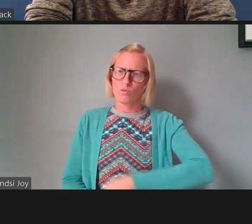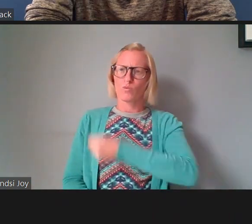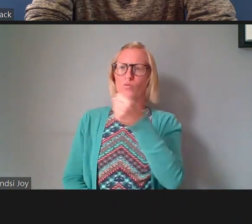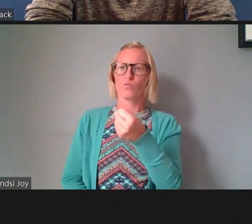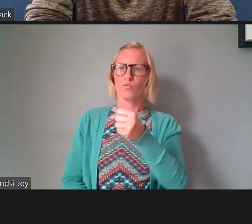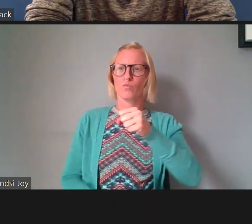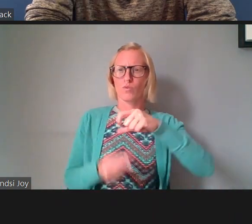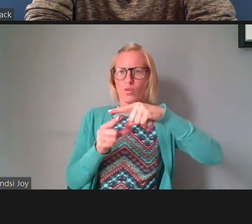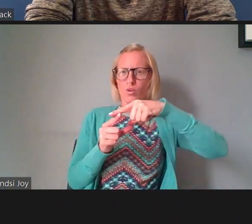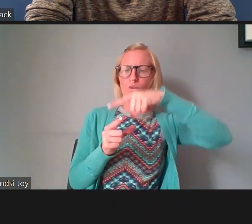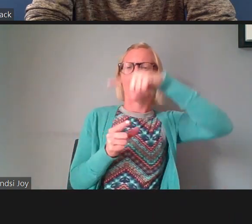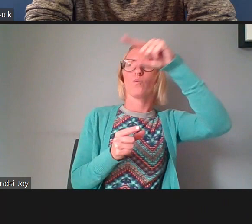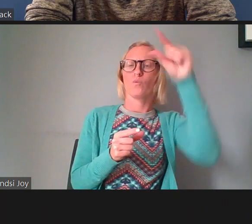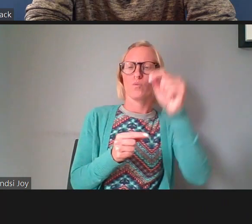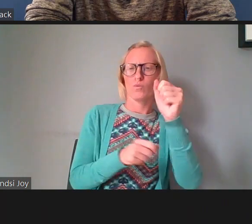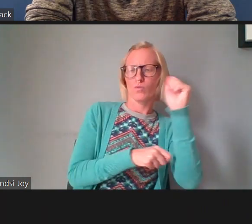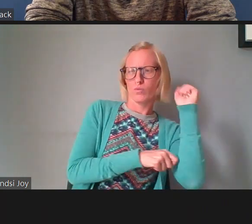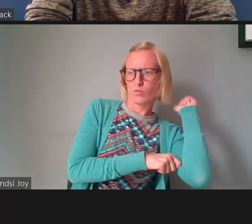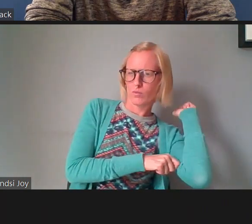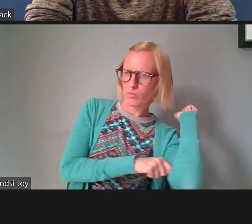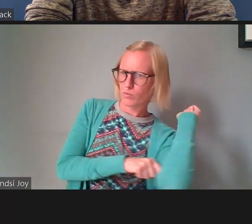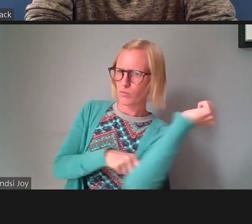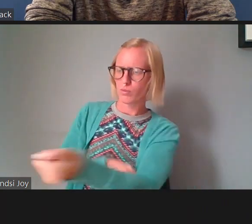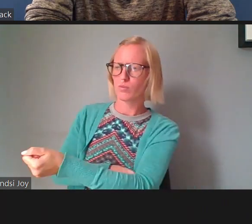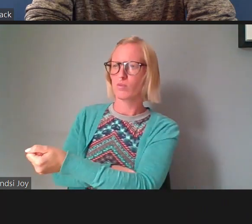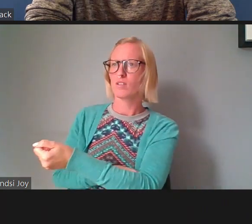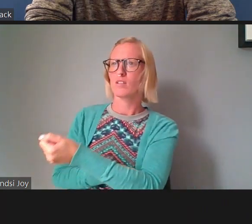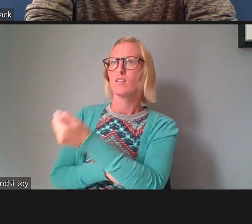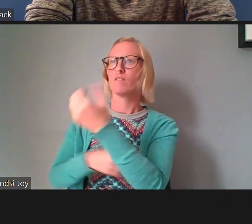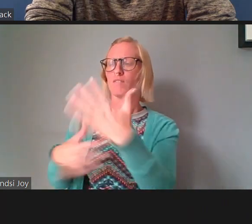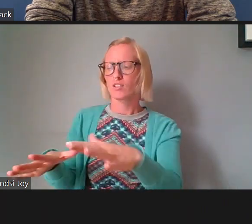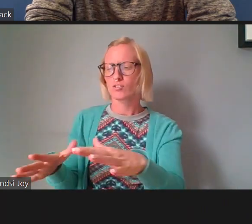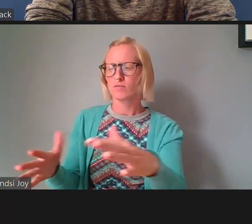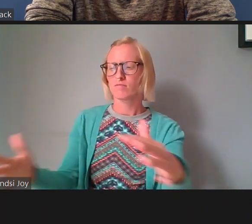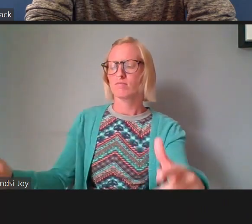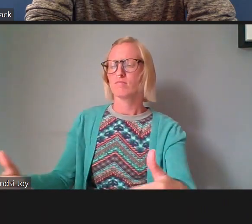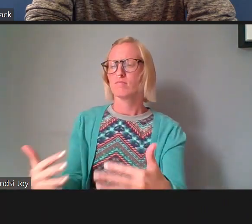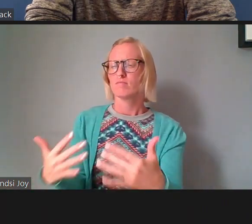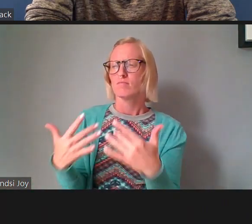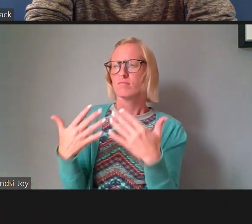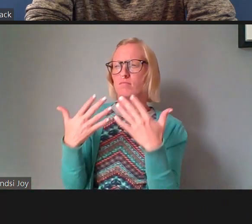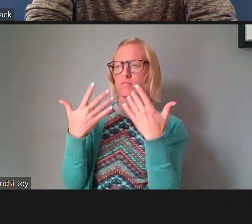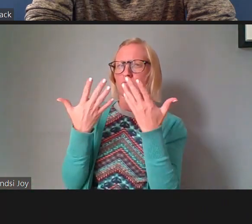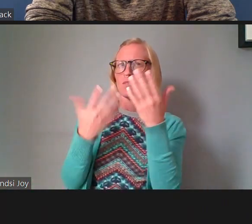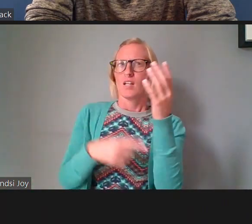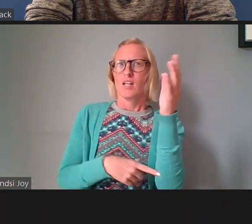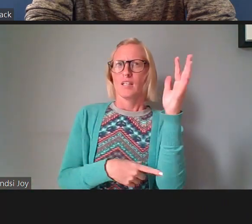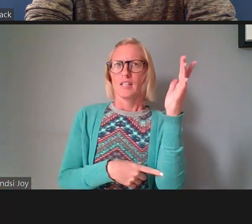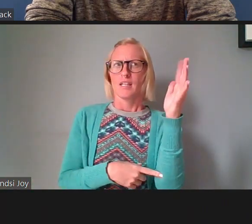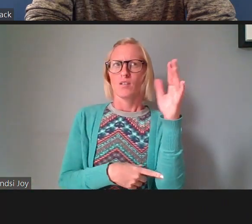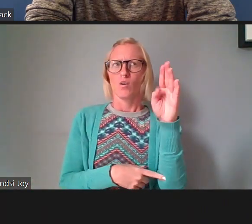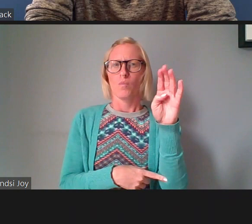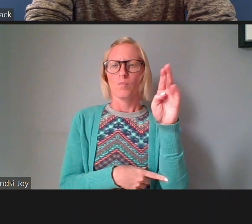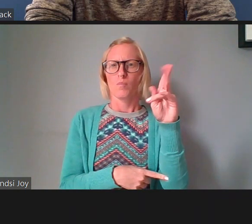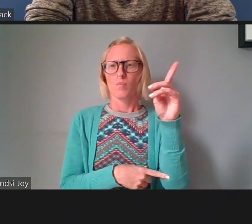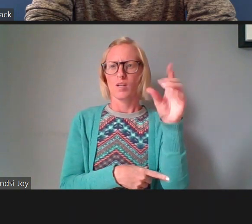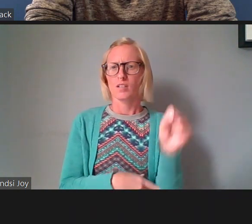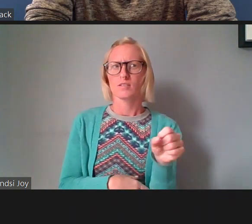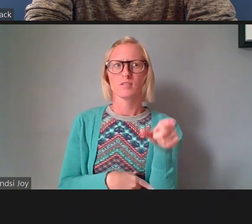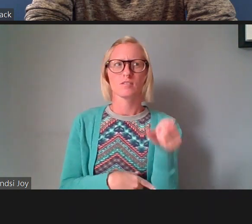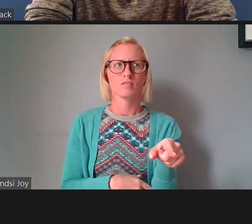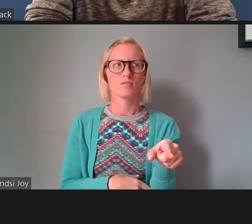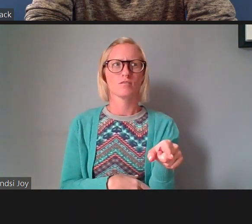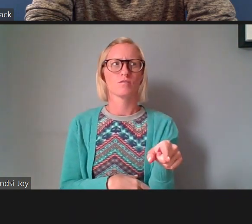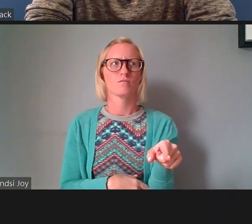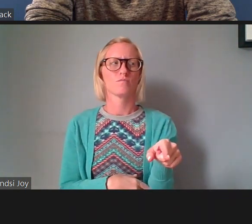scent spilled over them. Candle buds. You couldn't light them, said Ralph. They just